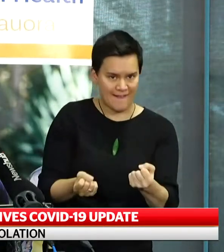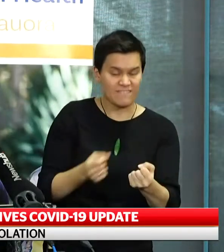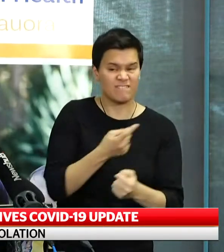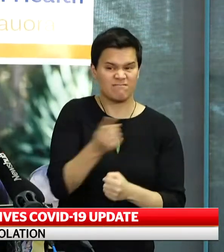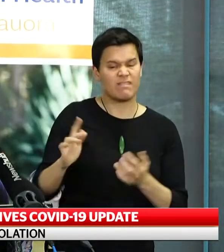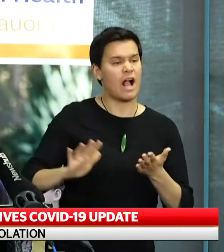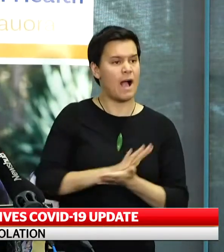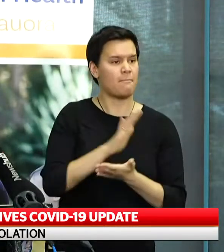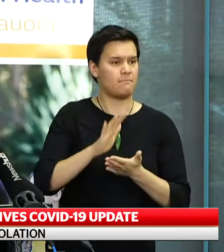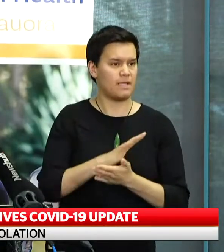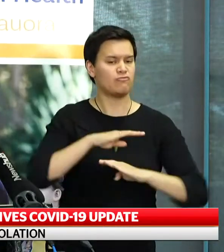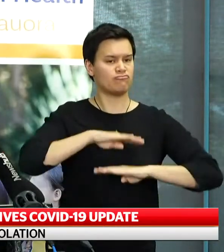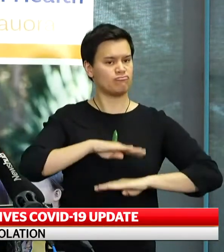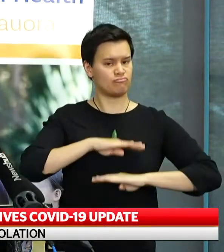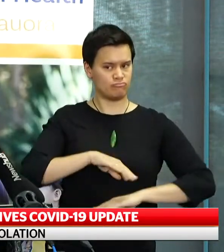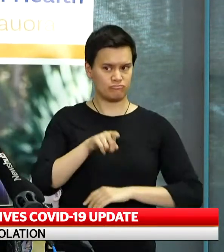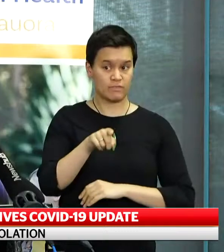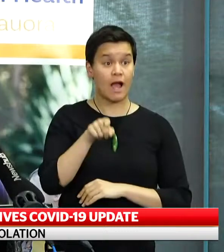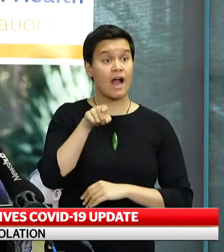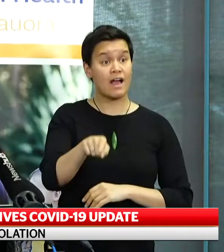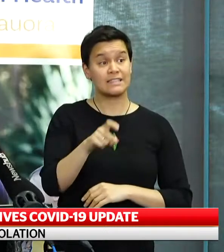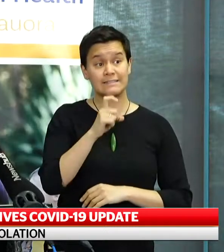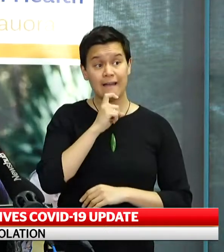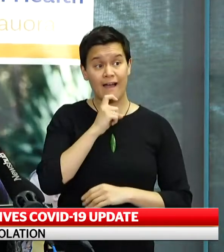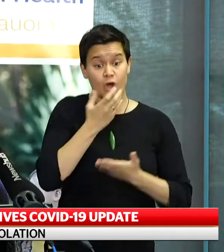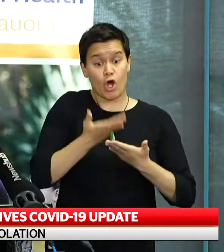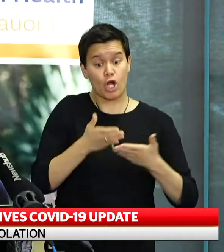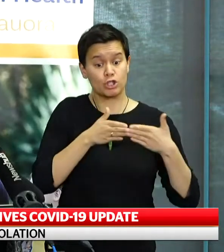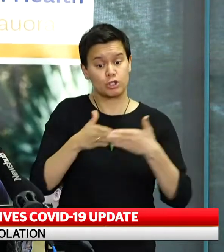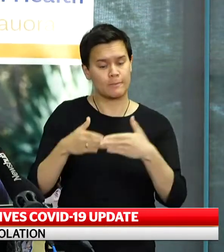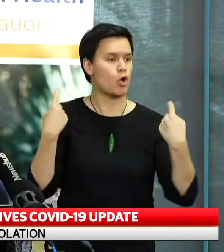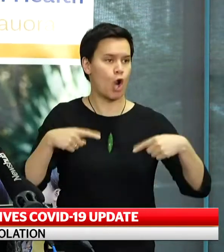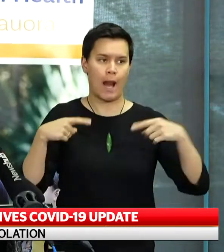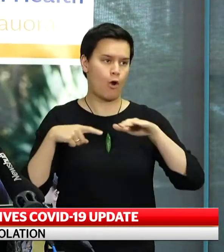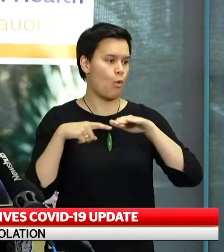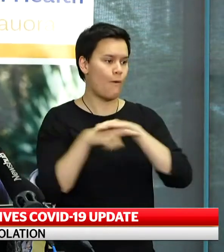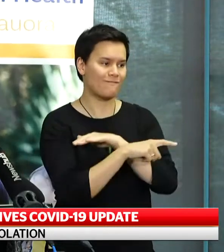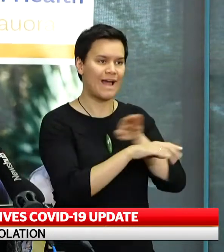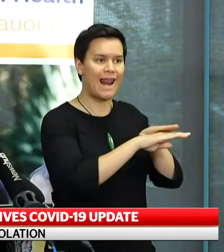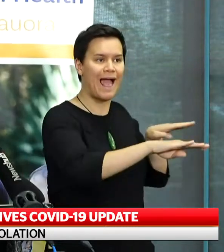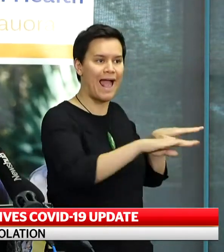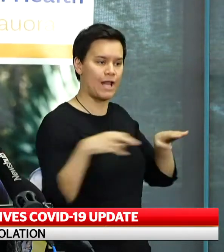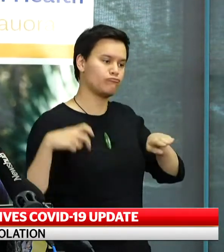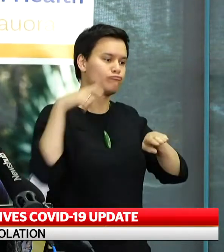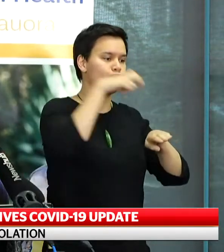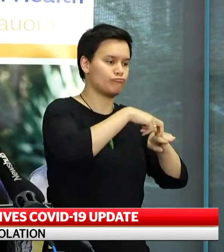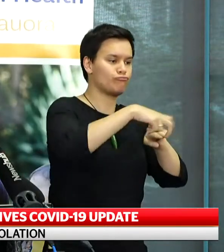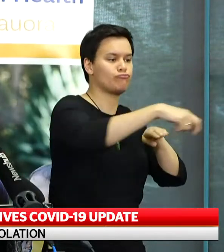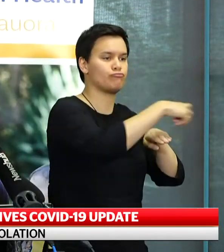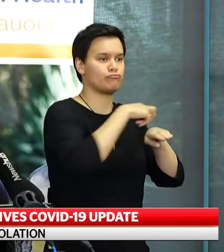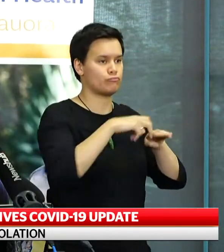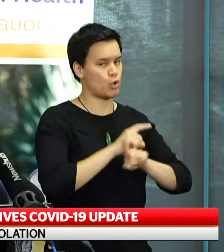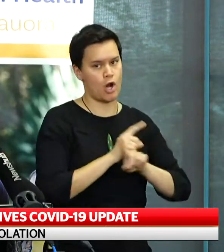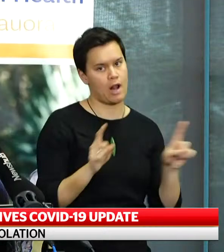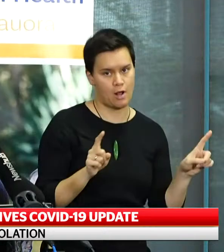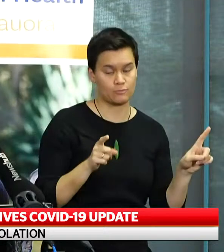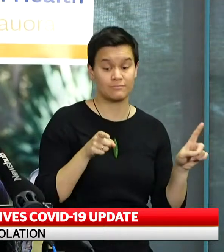crew is leaving the ship while it is docked in Napier, and it will travel on to Tauranga on Thursday this